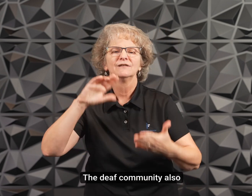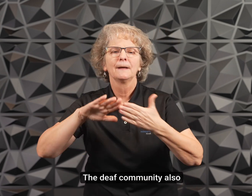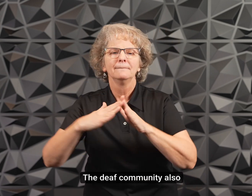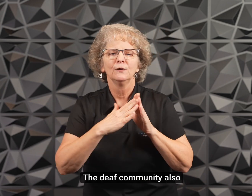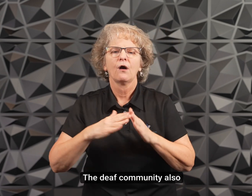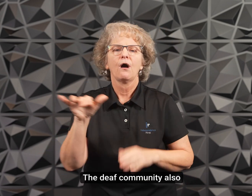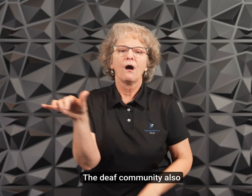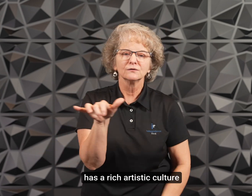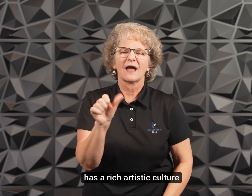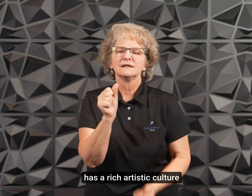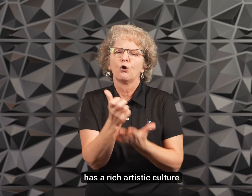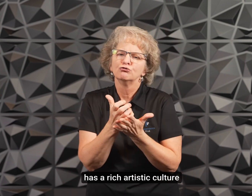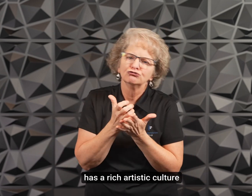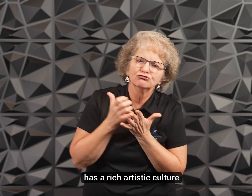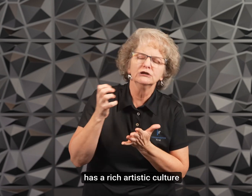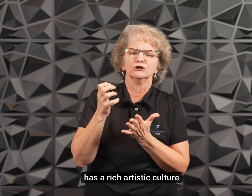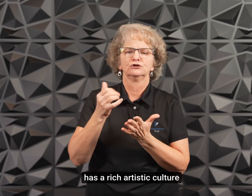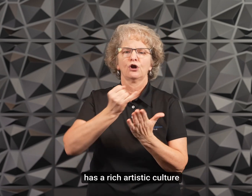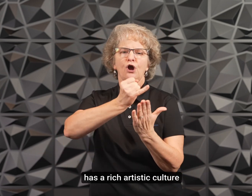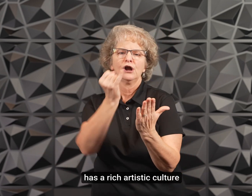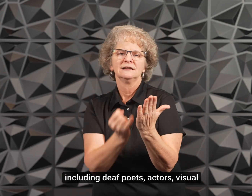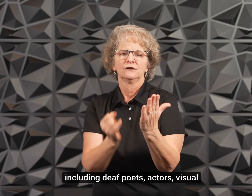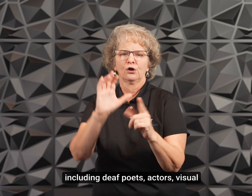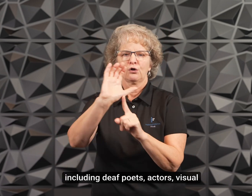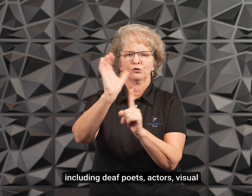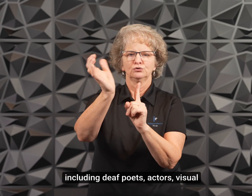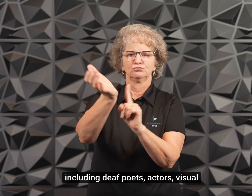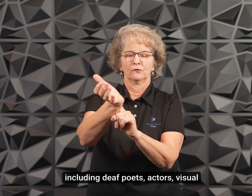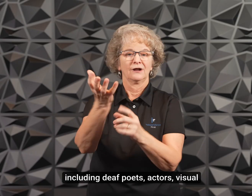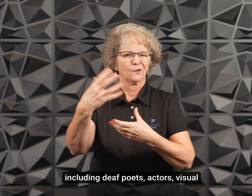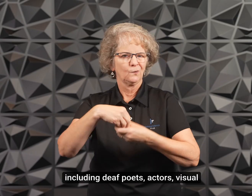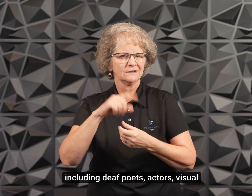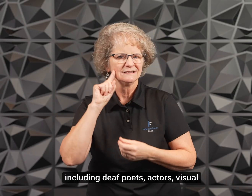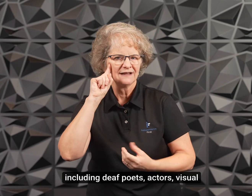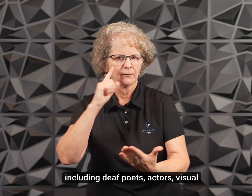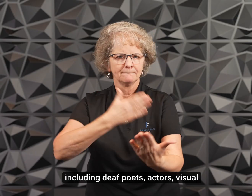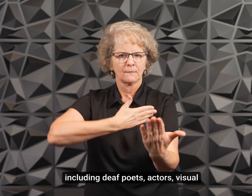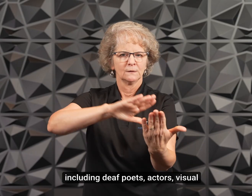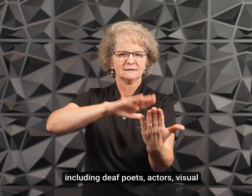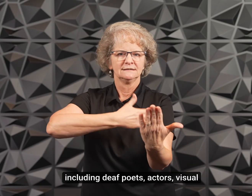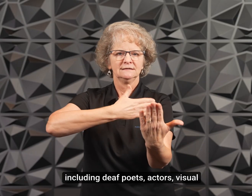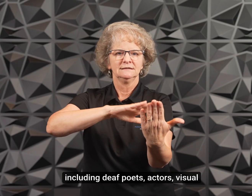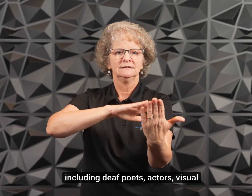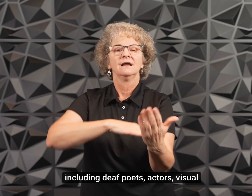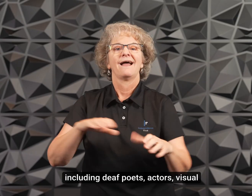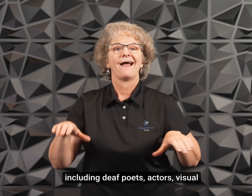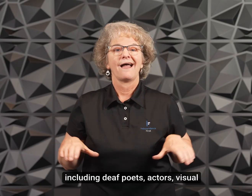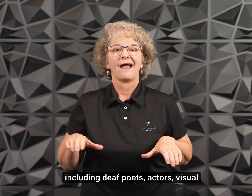deaf community also has a rich artistic culture, including deaf poets, actors,